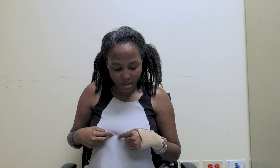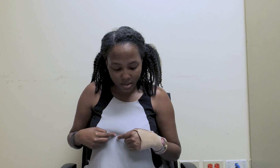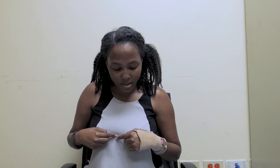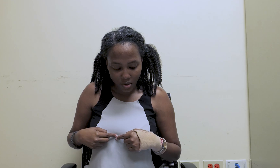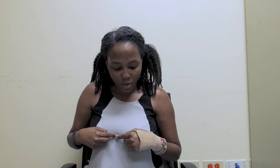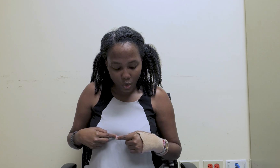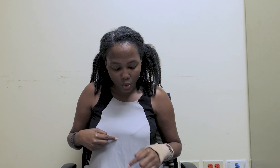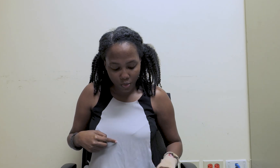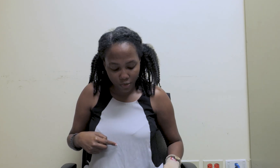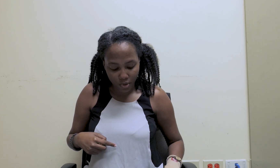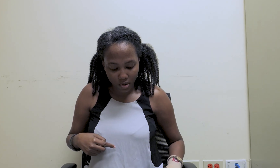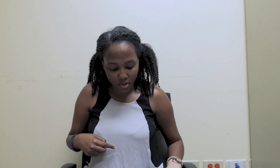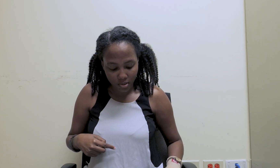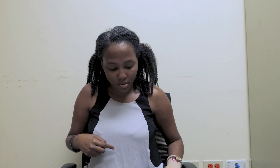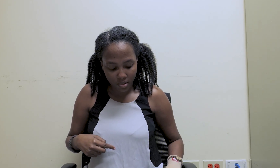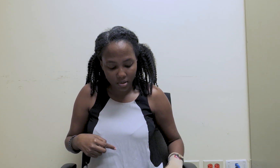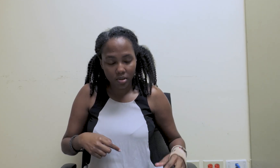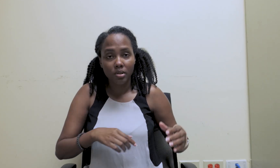Hearts, hopeful.